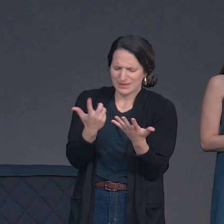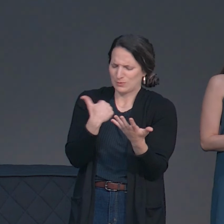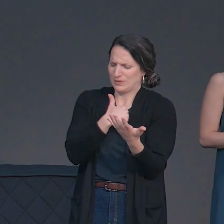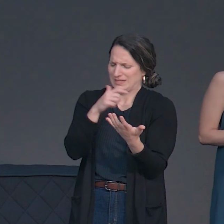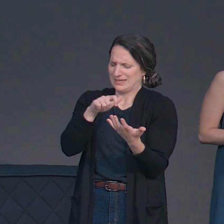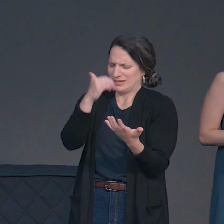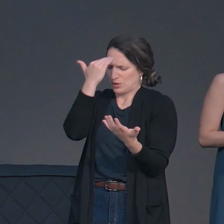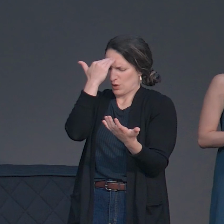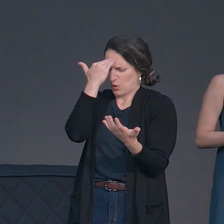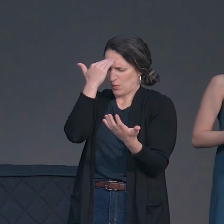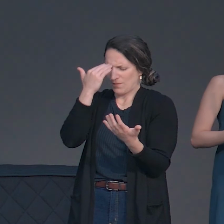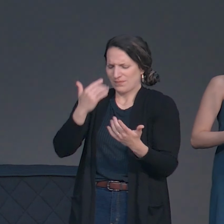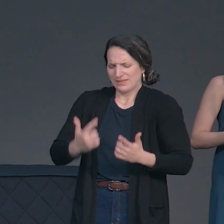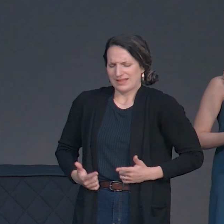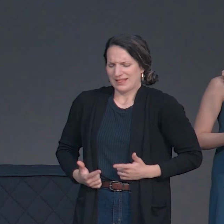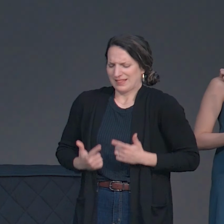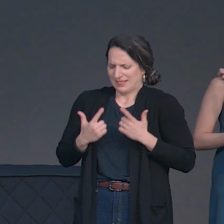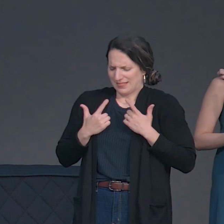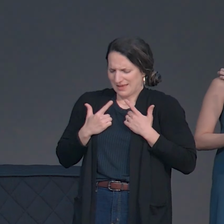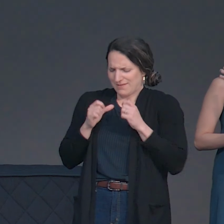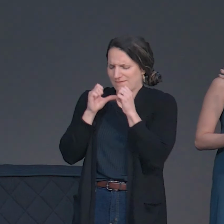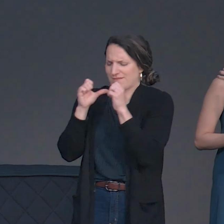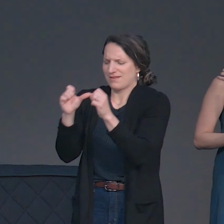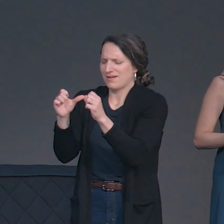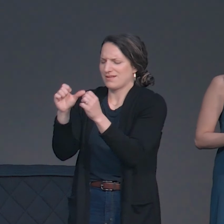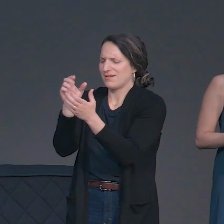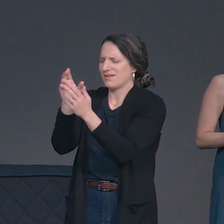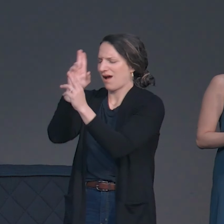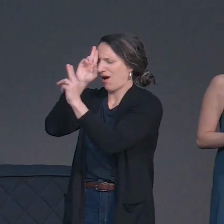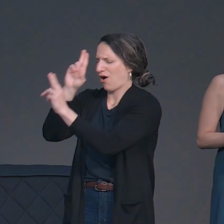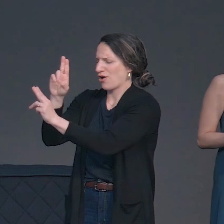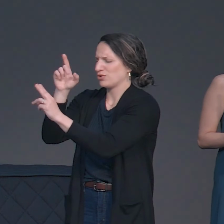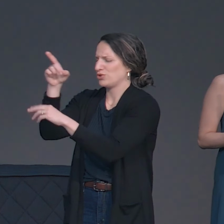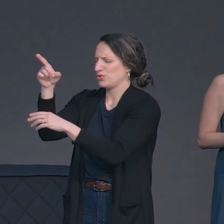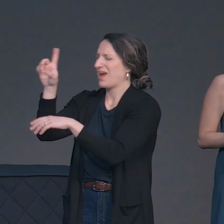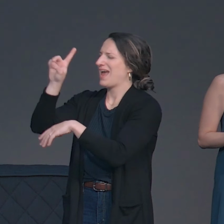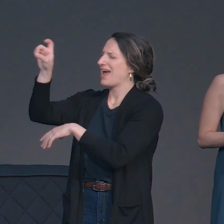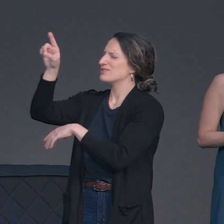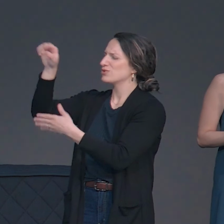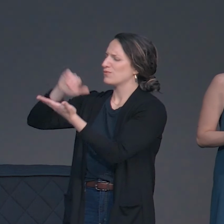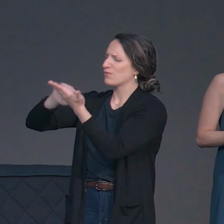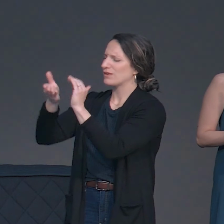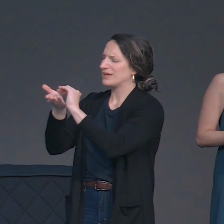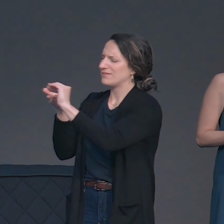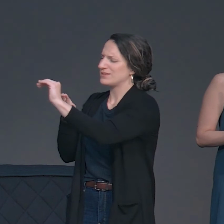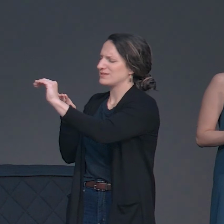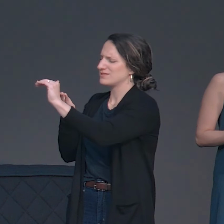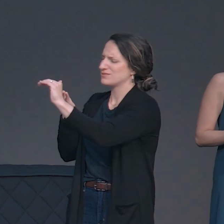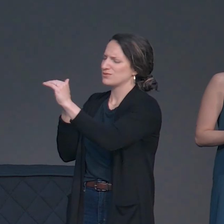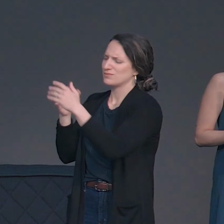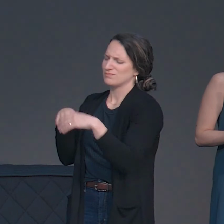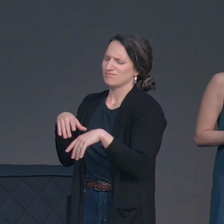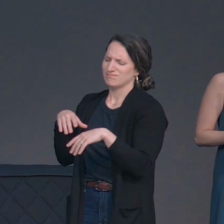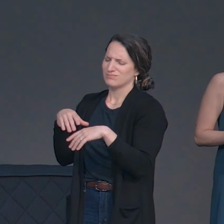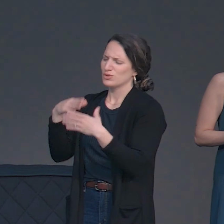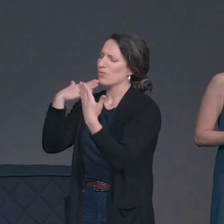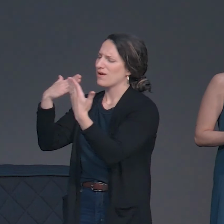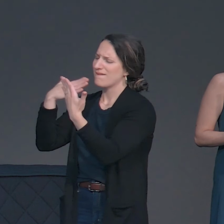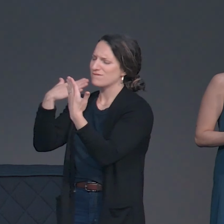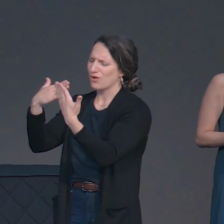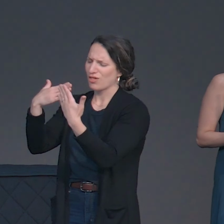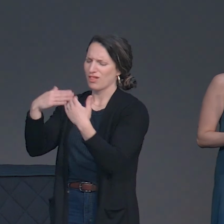can live a life that would honor you, God. We ask you for forgiveness, and we're so grateful that you willingly give it. We're thankful